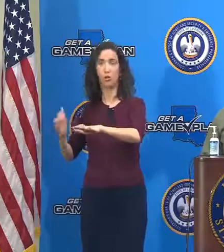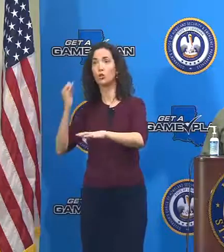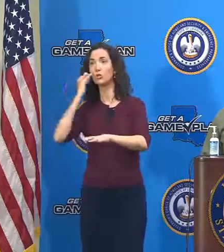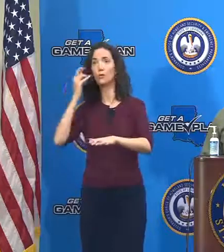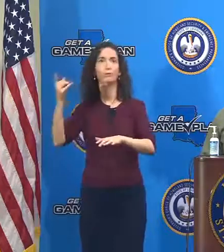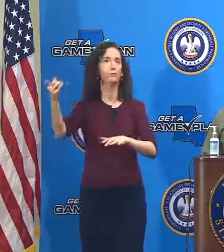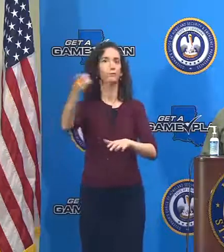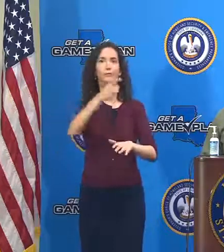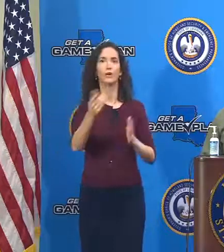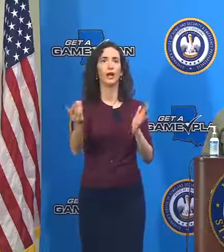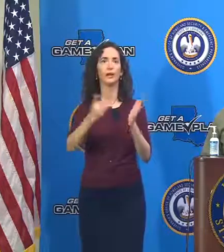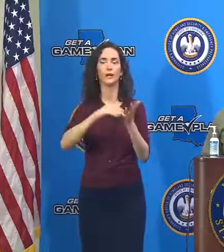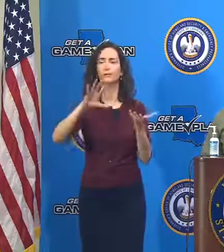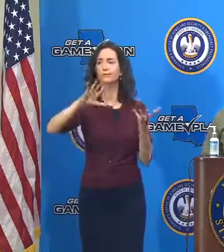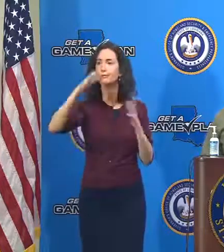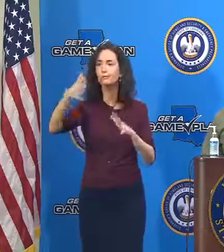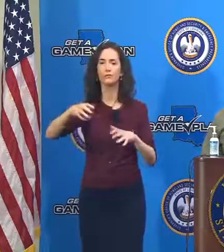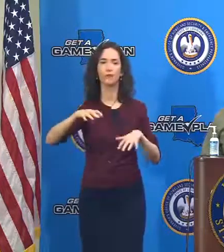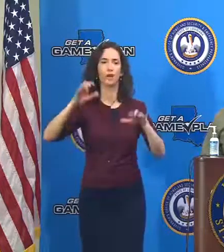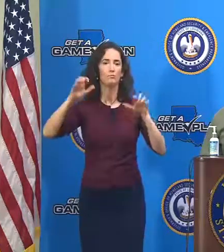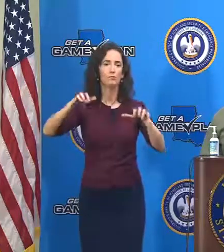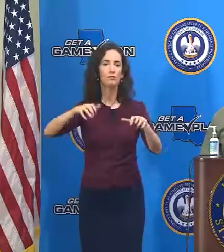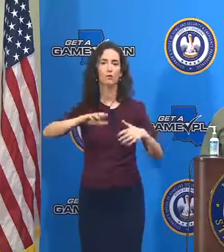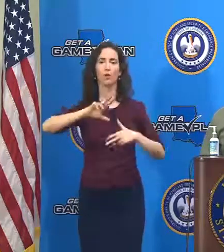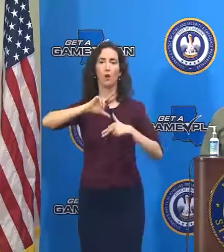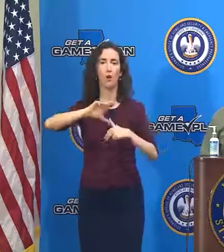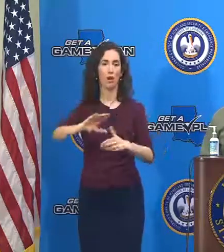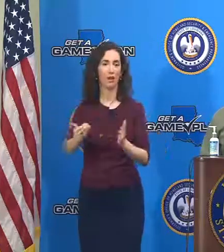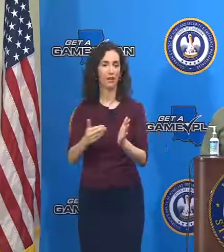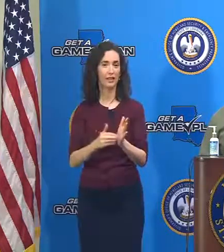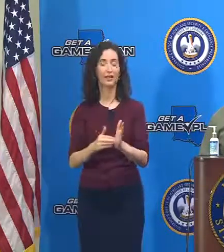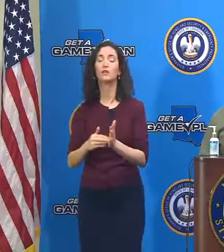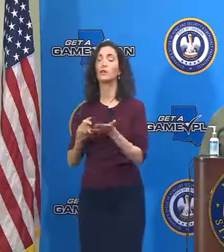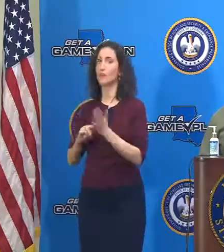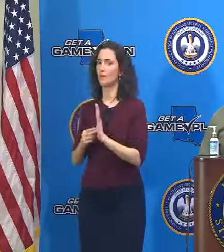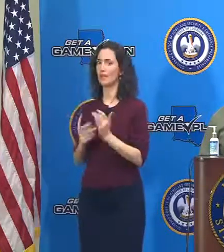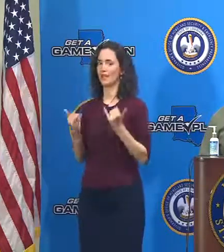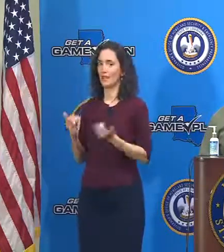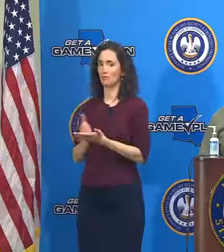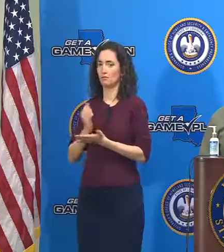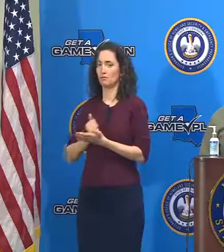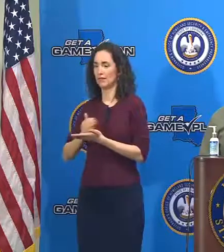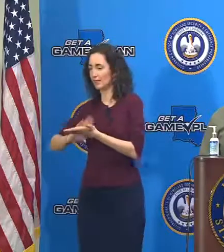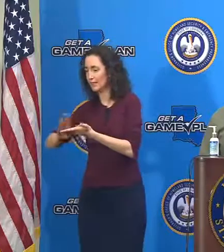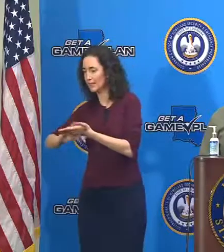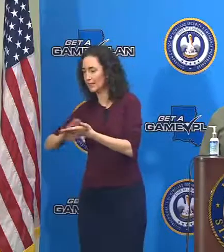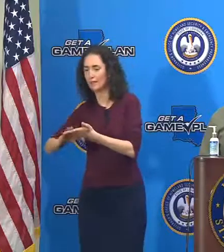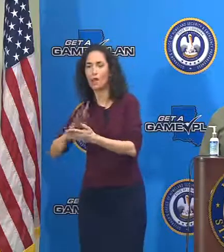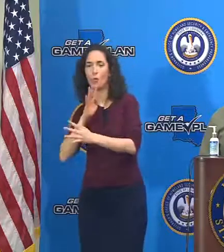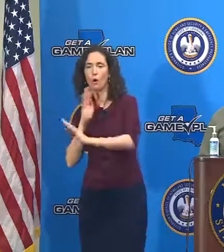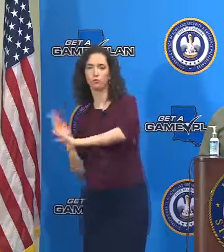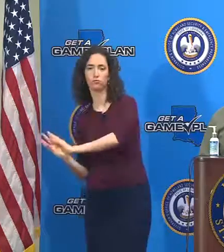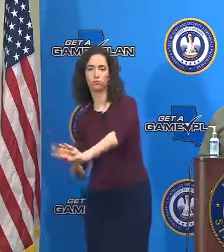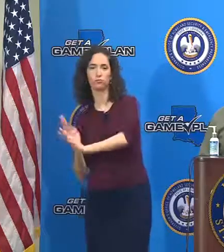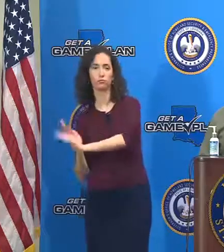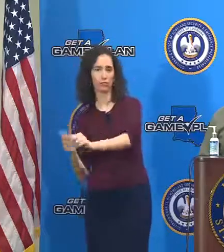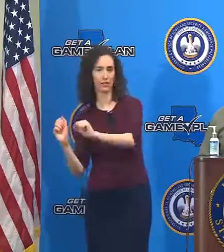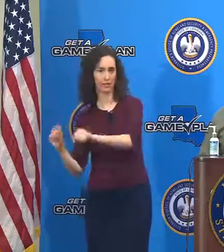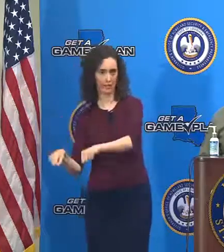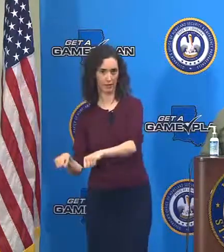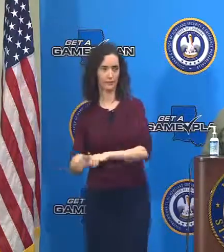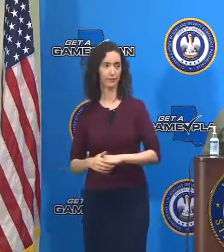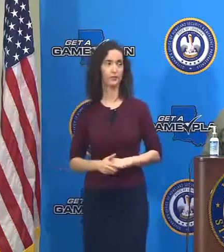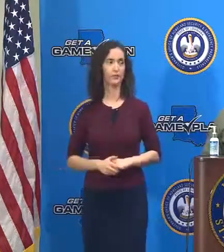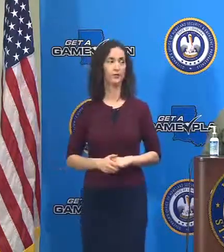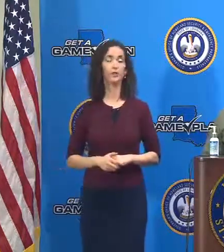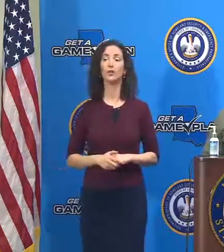unfortunate circumstance of another storm event. And that's going to occur for the initial remaining portion of our response to this.